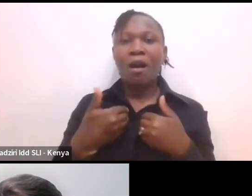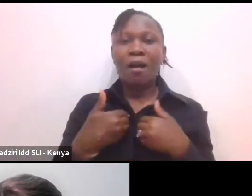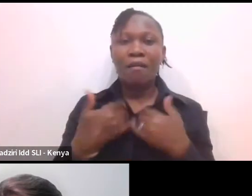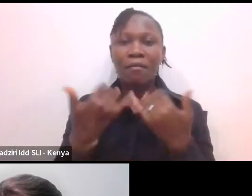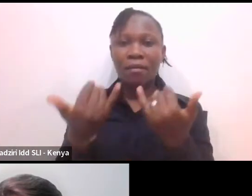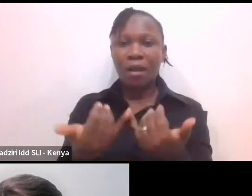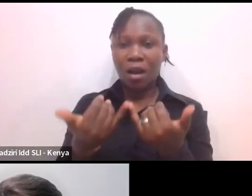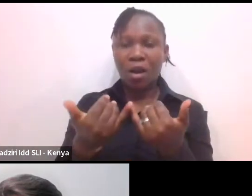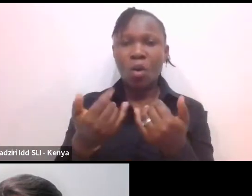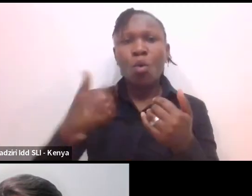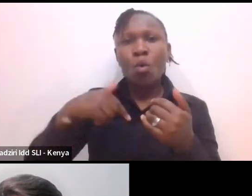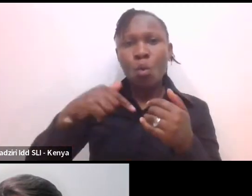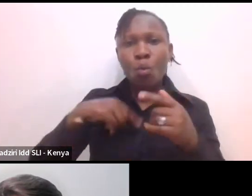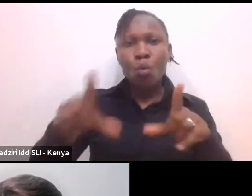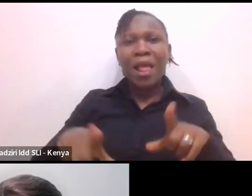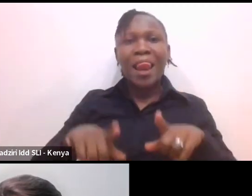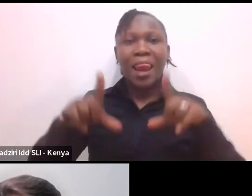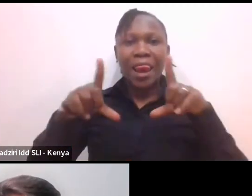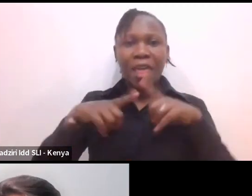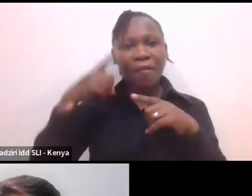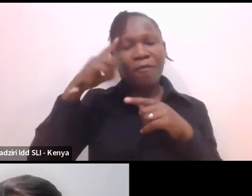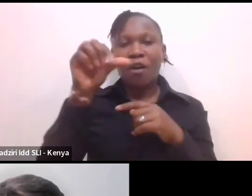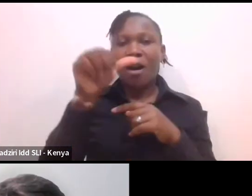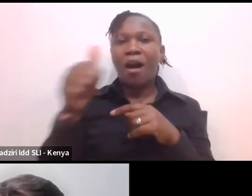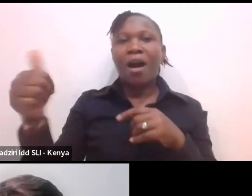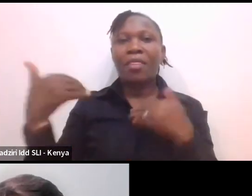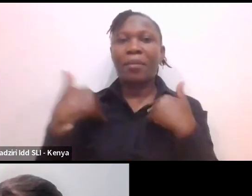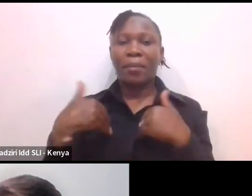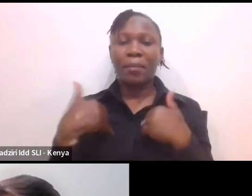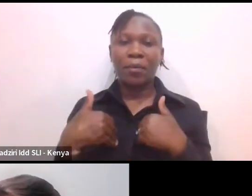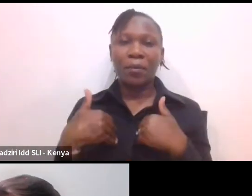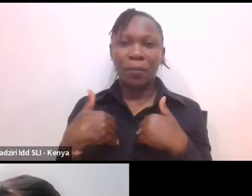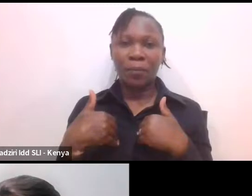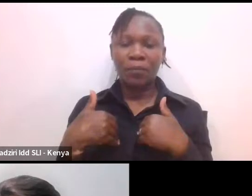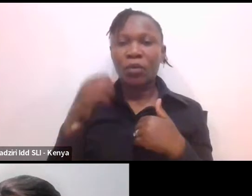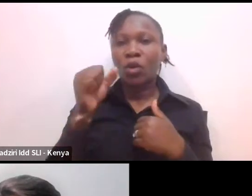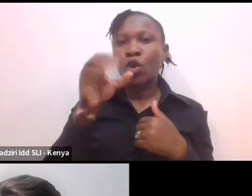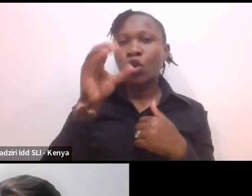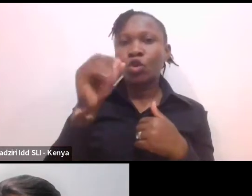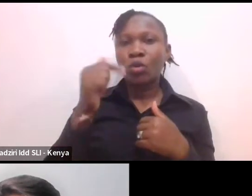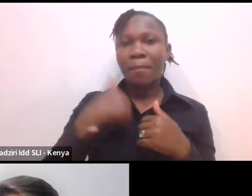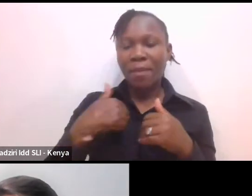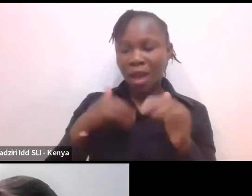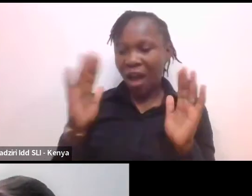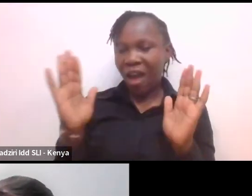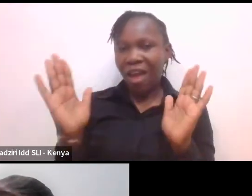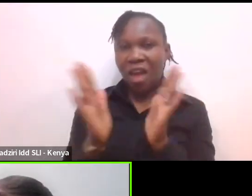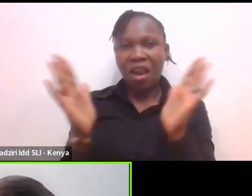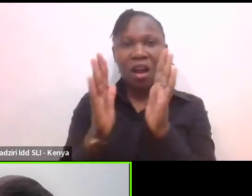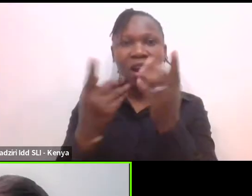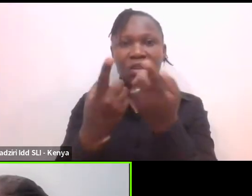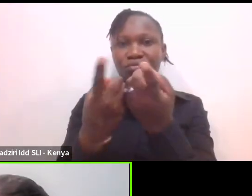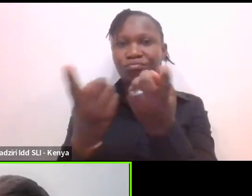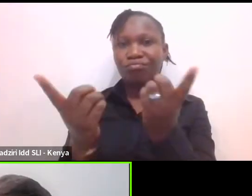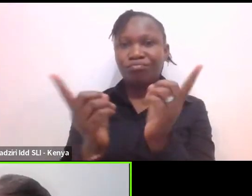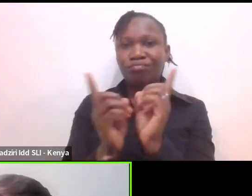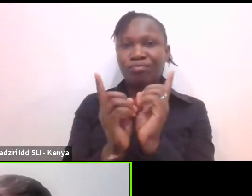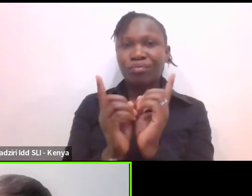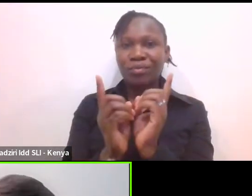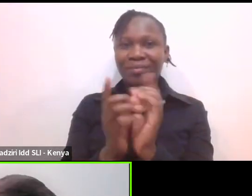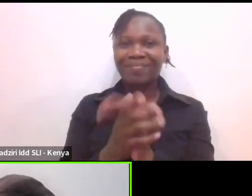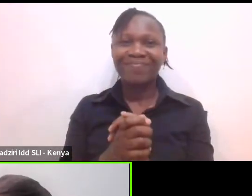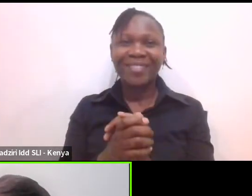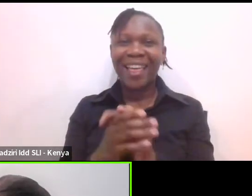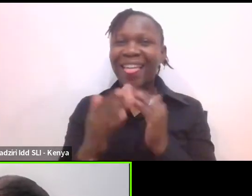the lives of other people better. And so I encourage you to do that. Thank you so much,